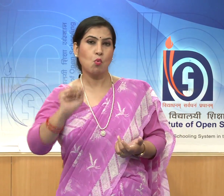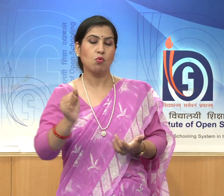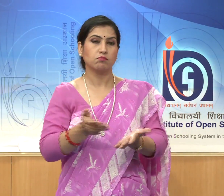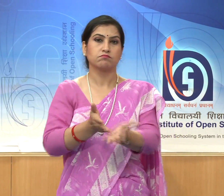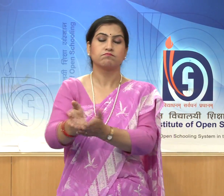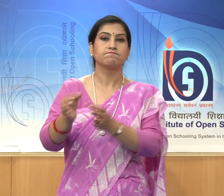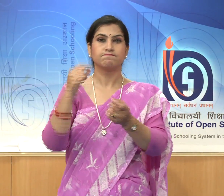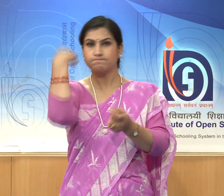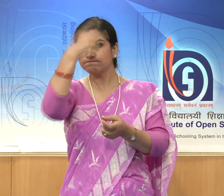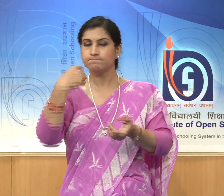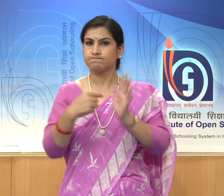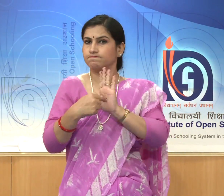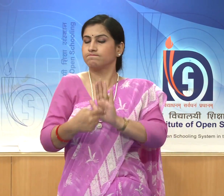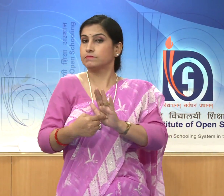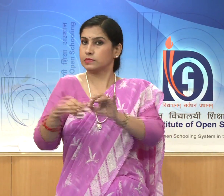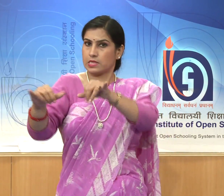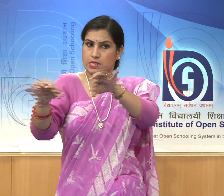stereotyped expression,